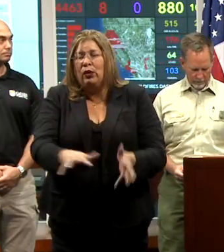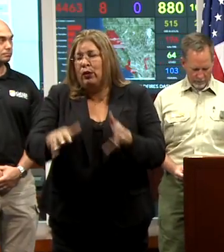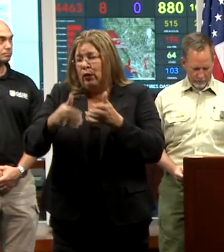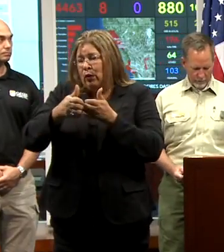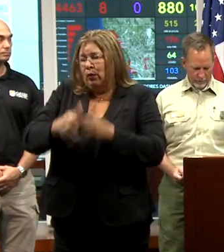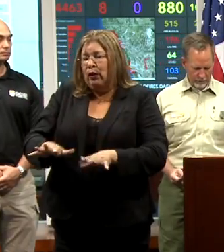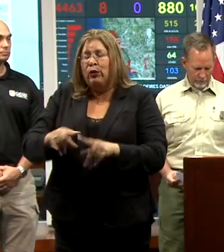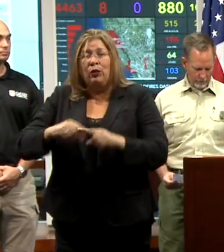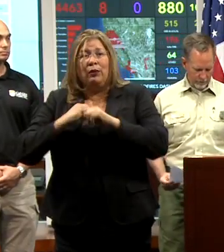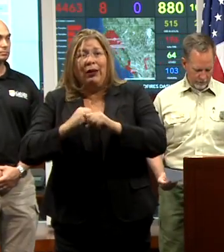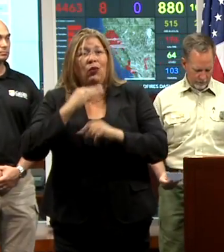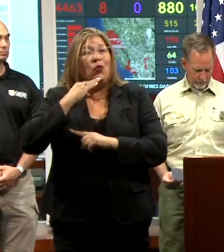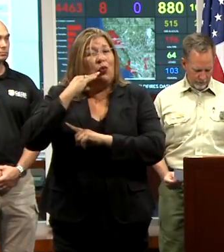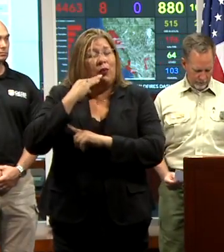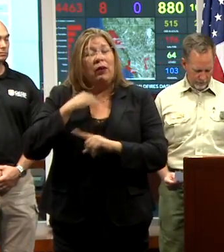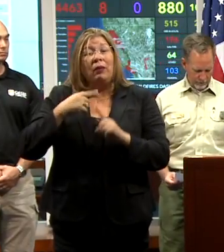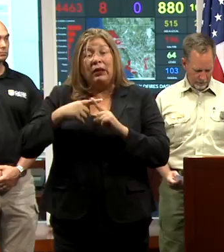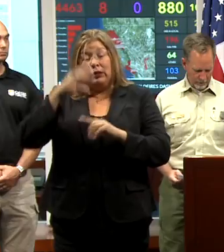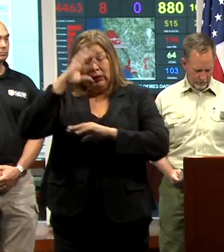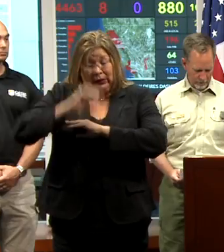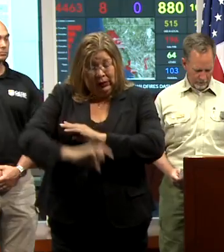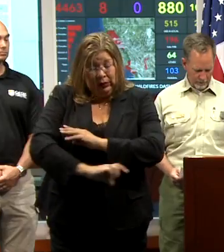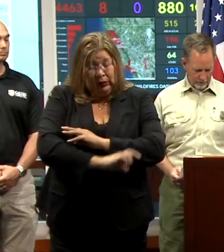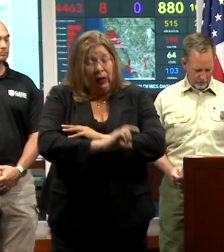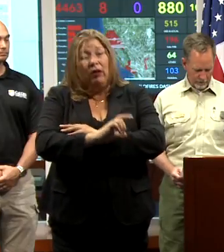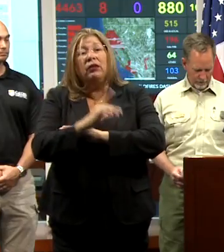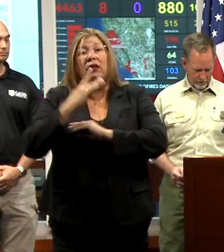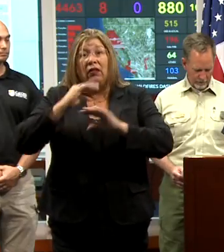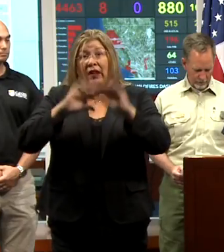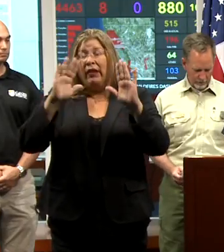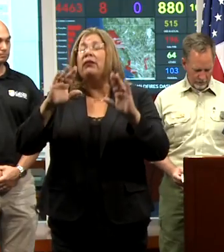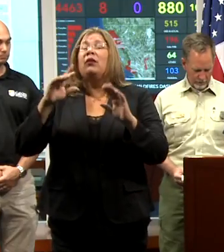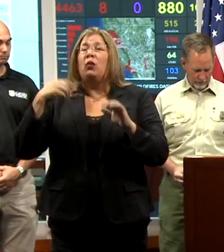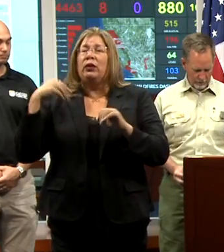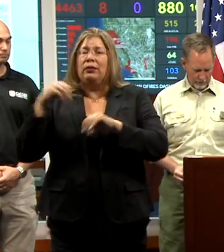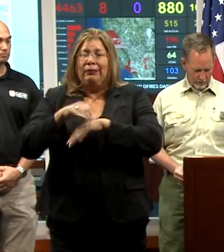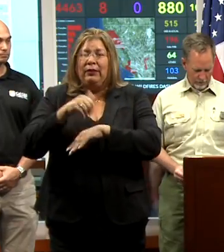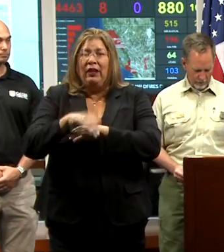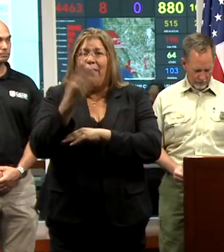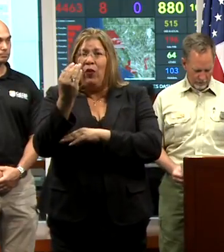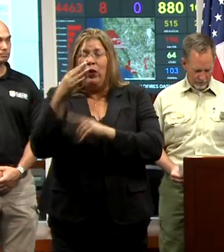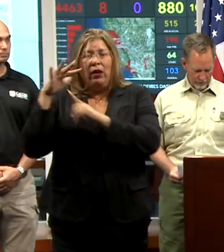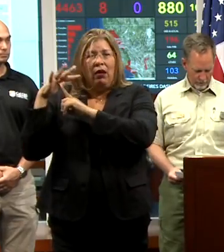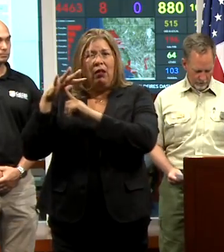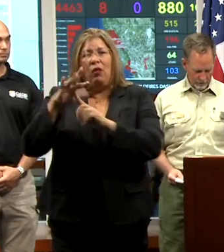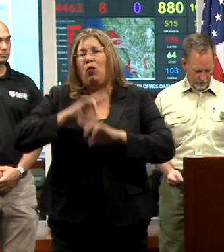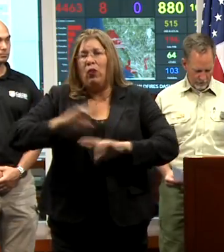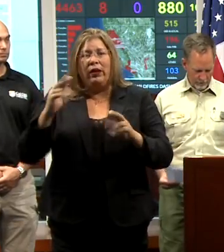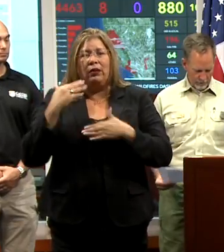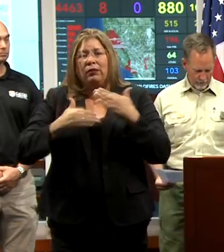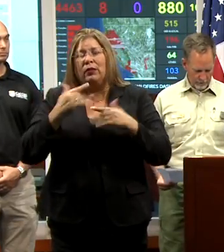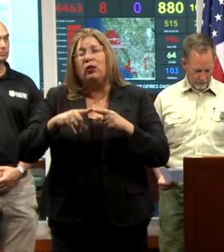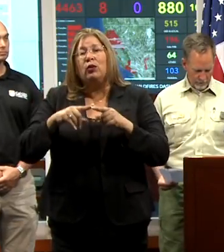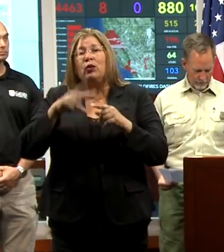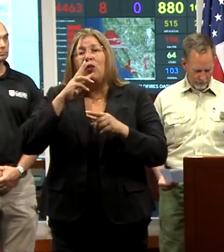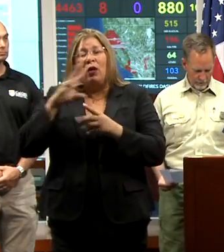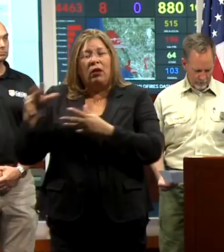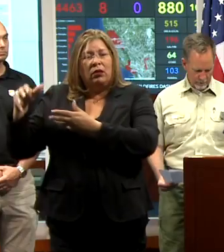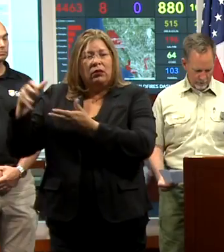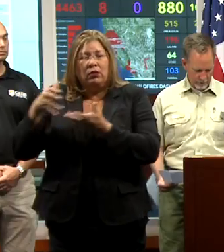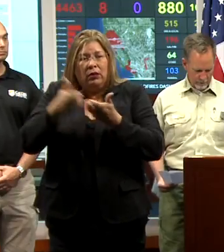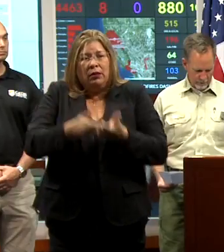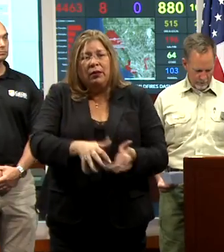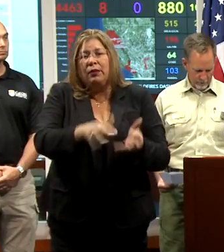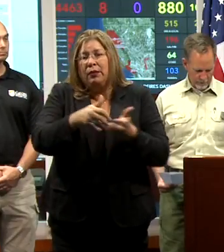homes. And at first light, we had 14 helicopters ready to go in the air performing water drops in and